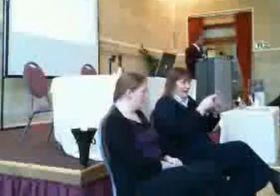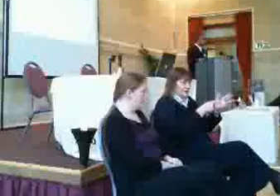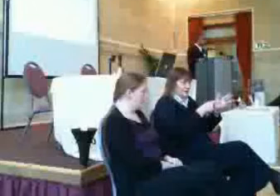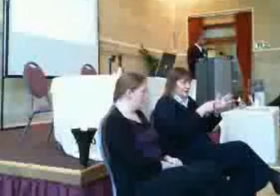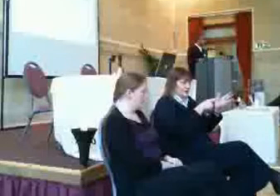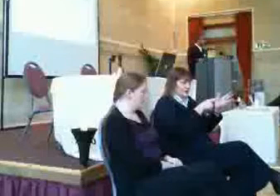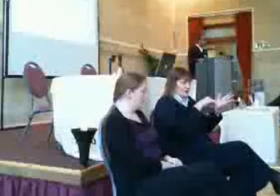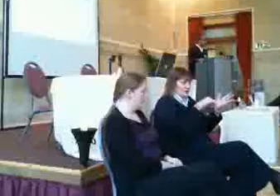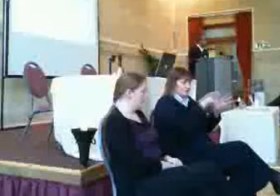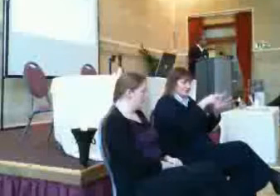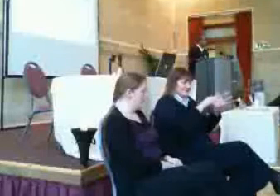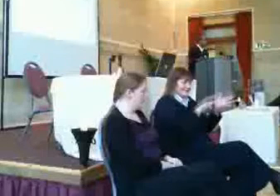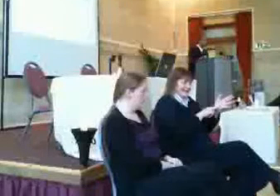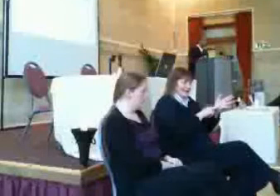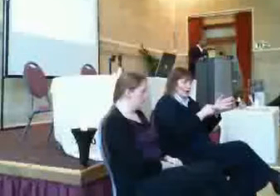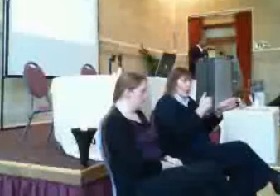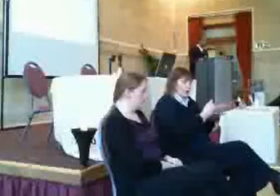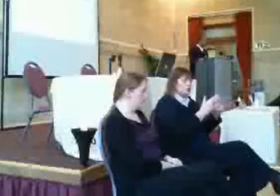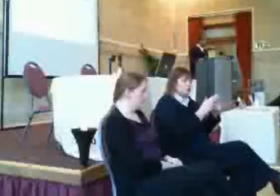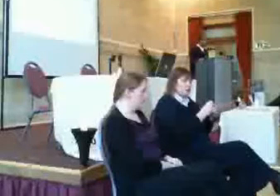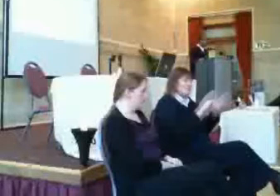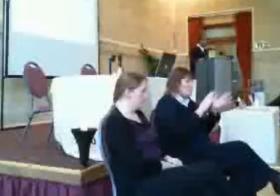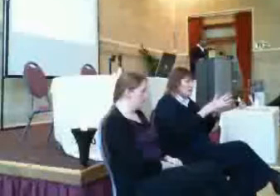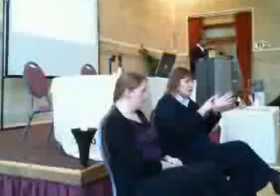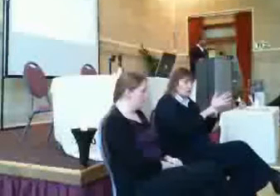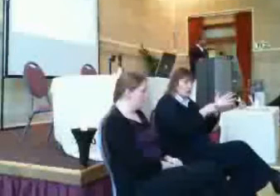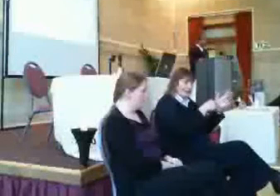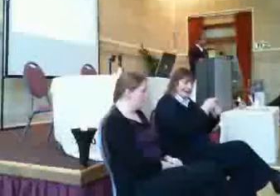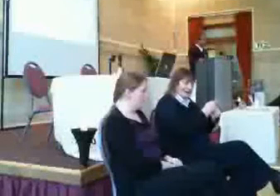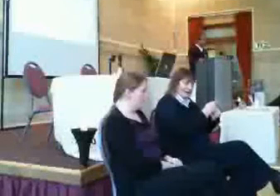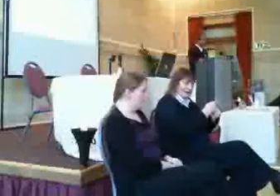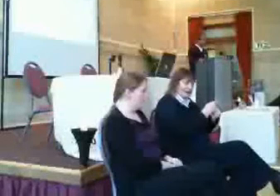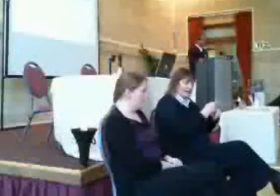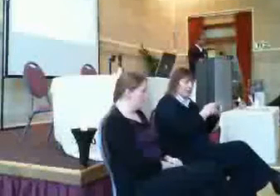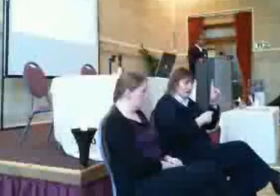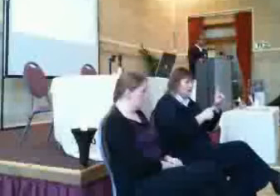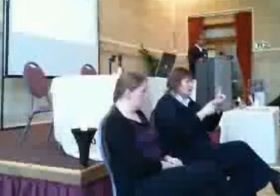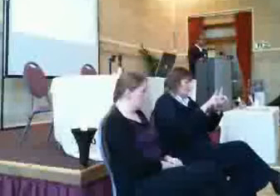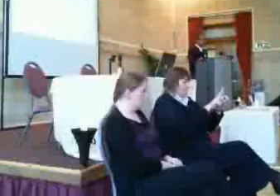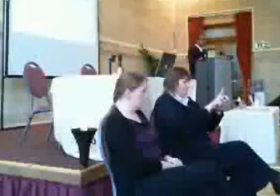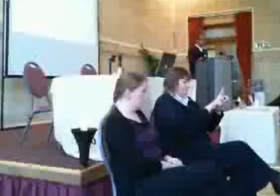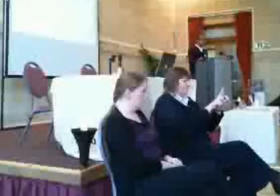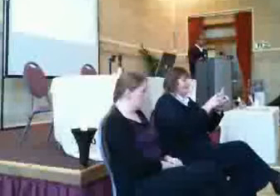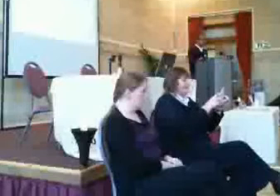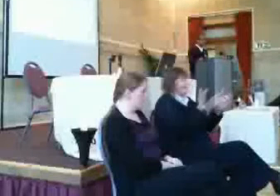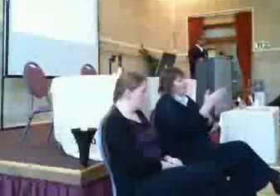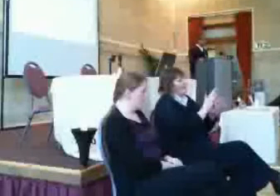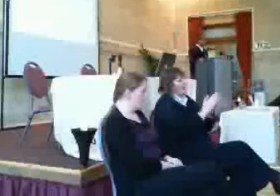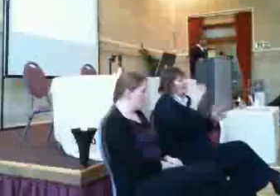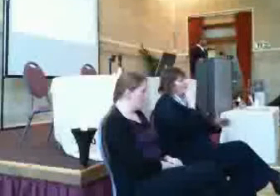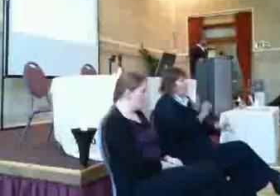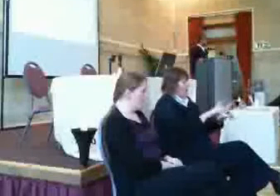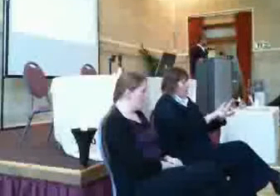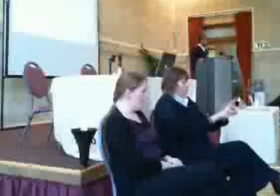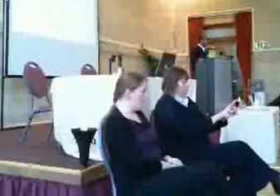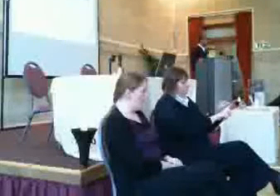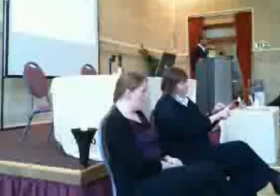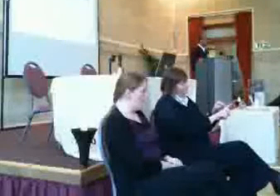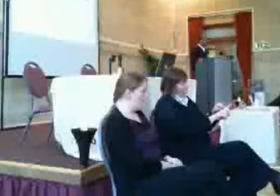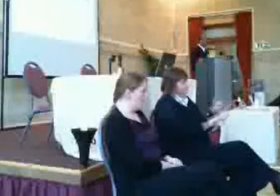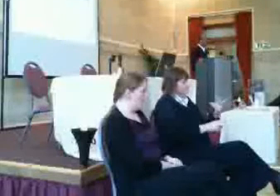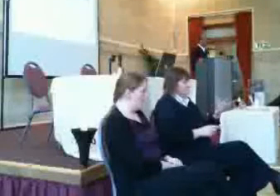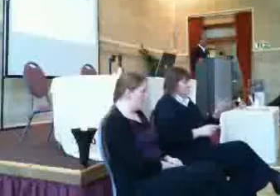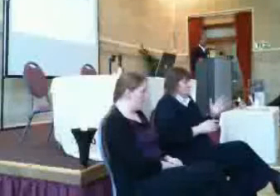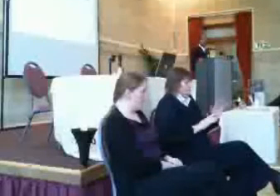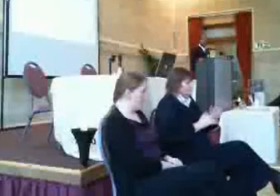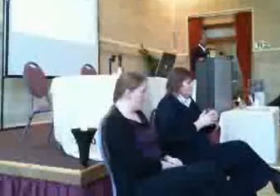thank every single one of the workshop facilitators who have given their time to make today's event. And